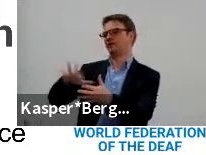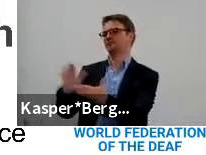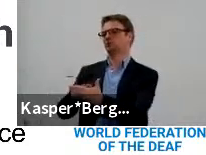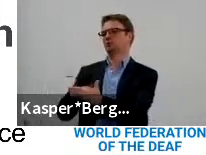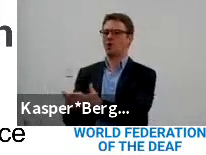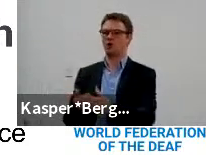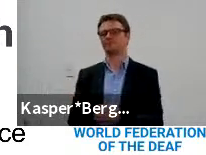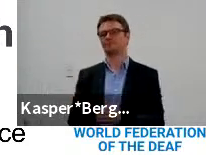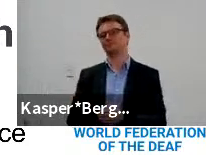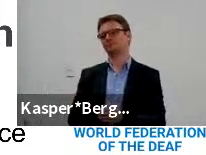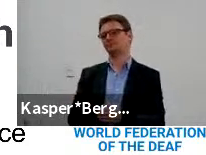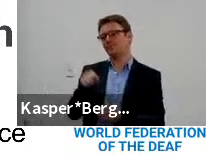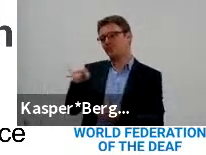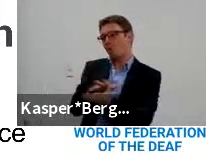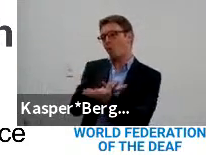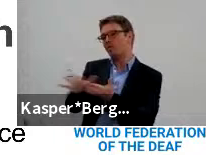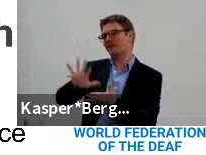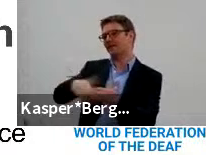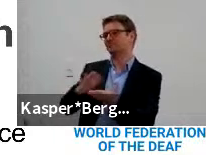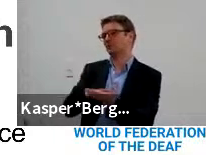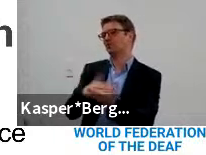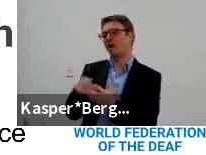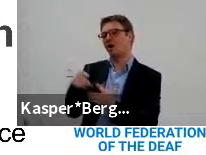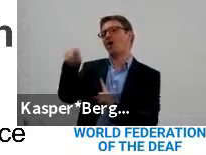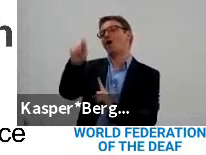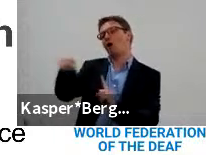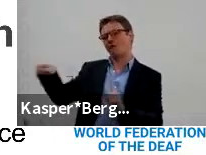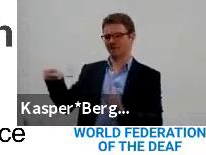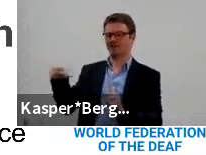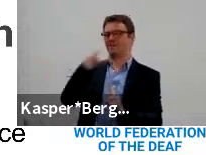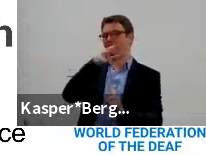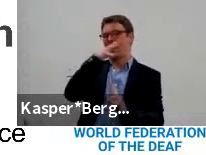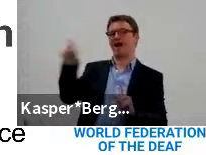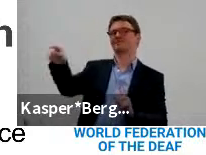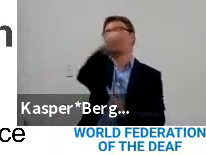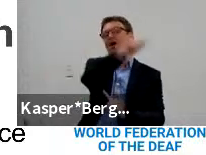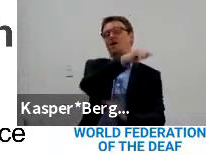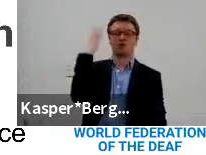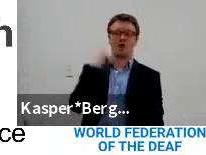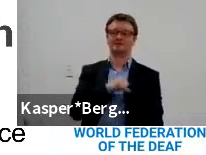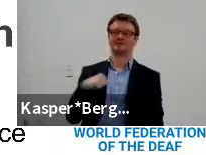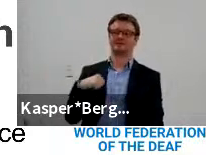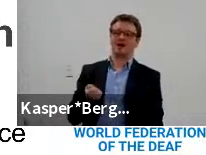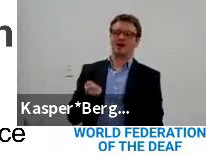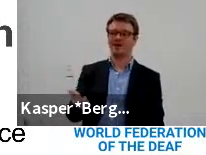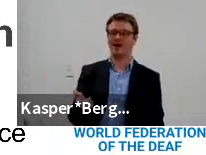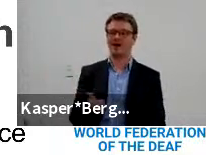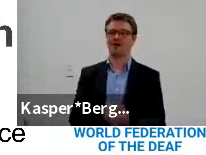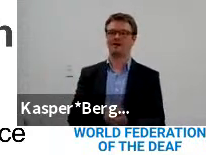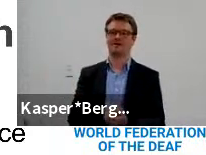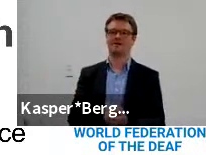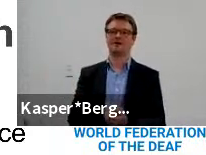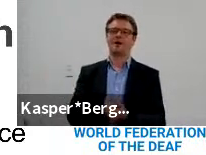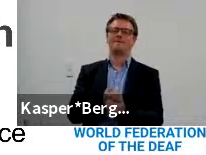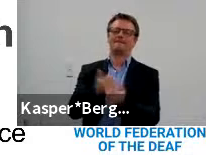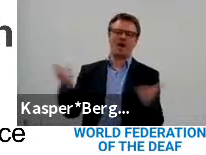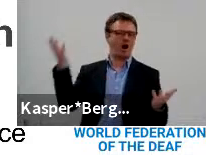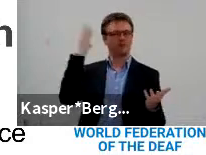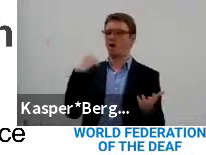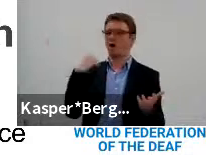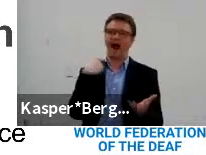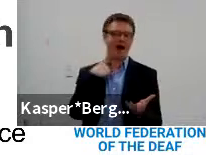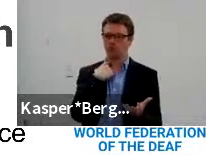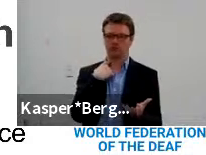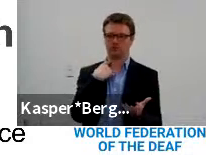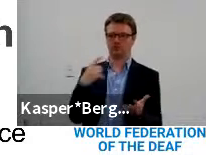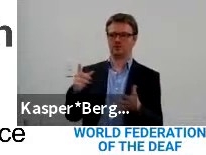deaf don't have to pay for themselves, but the clinic pays for or the hospital pays for. And often in a lot of countries, the deaf